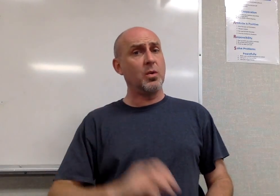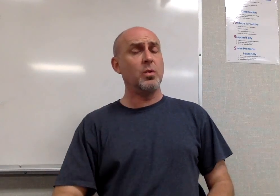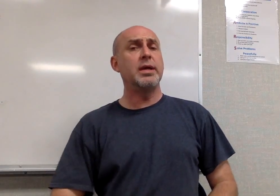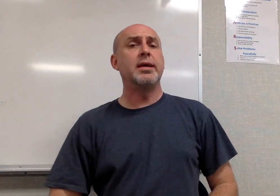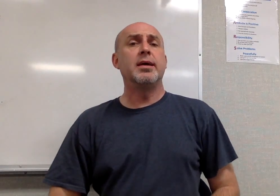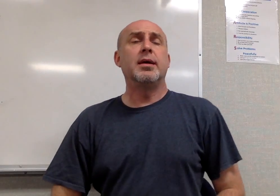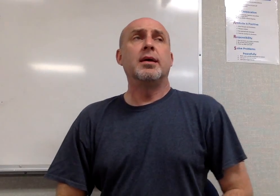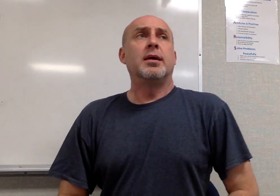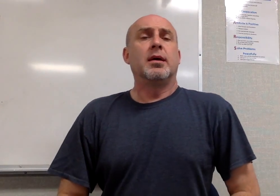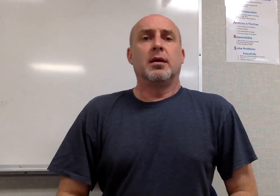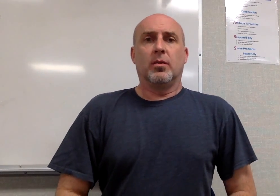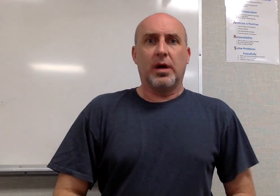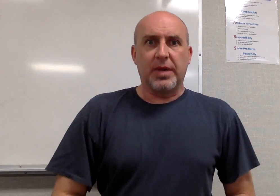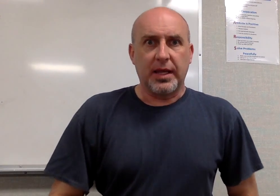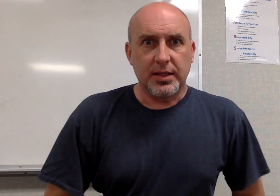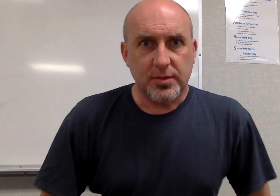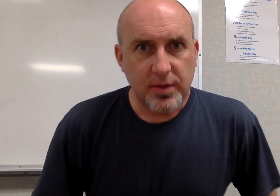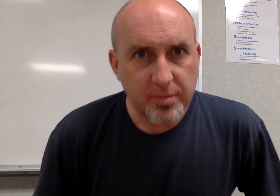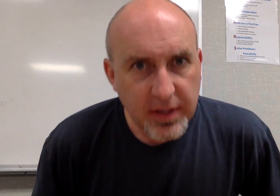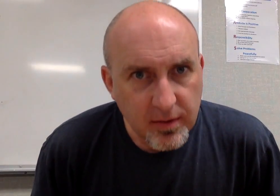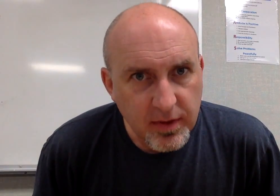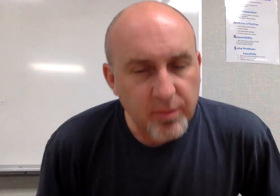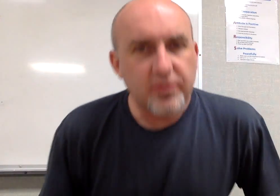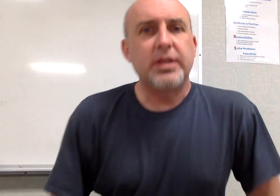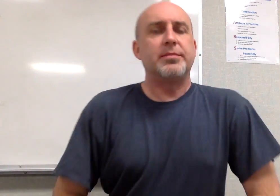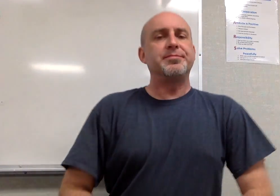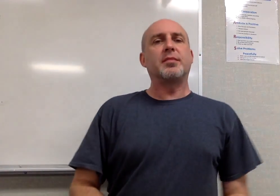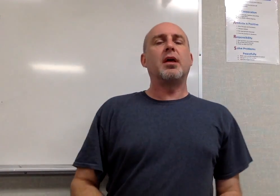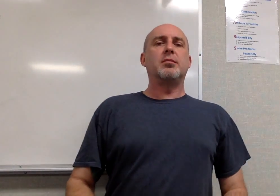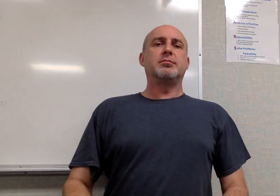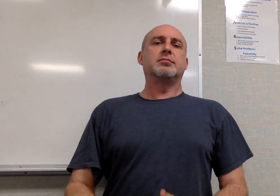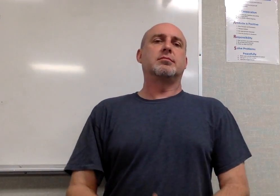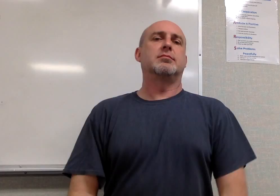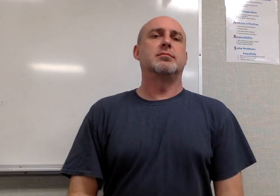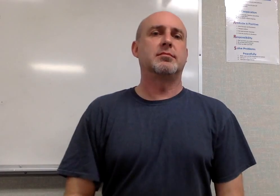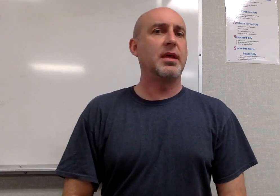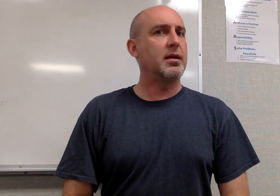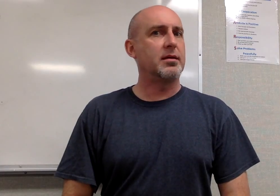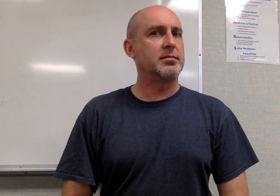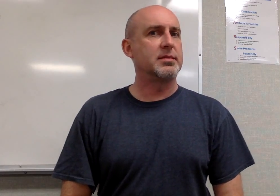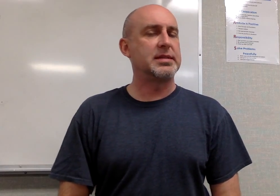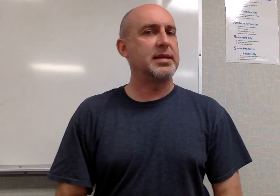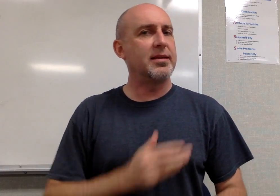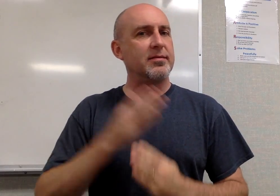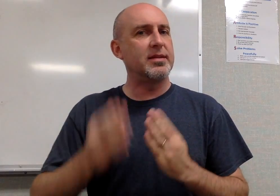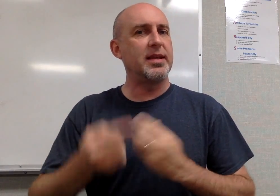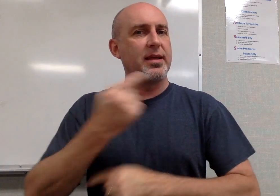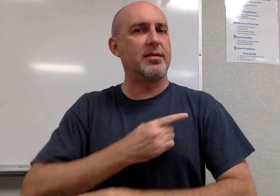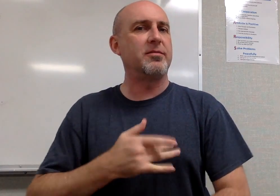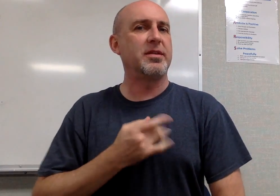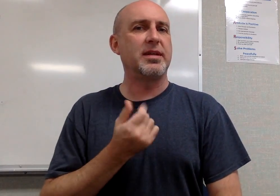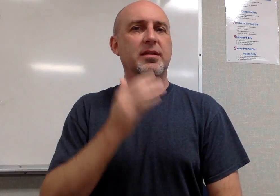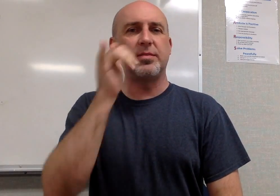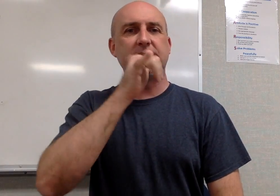So, wow, my head gets really big when I move in. Yeah, it's the end of the day and I'm feeling a little bit